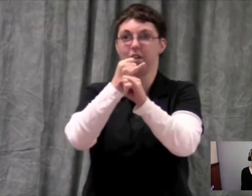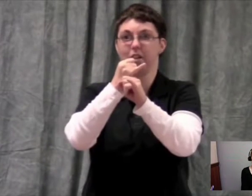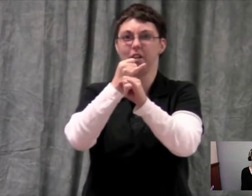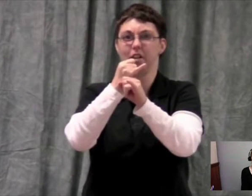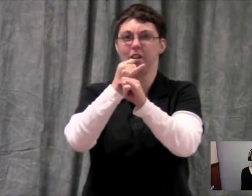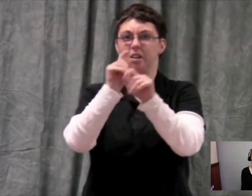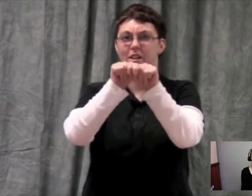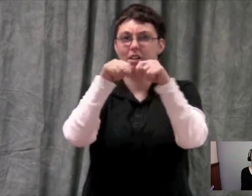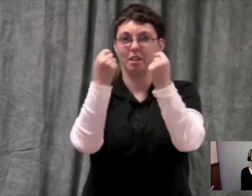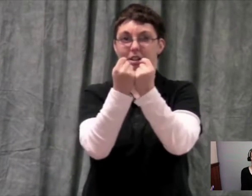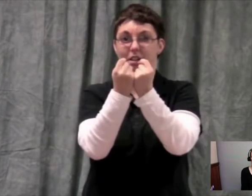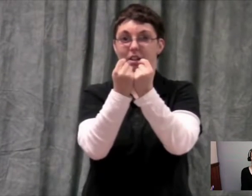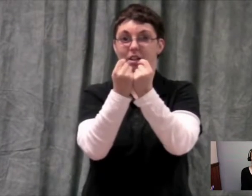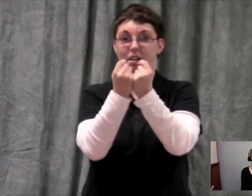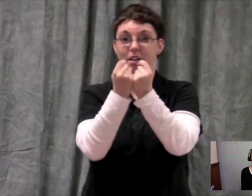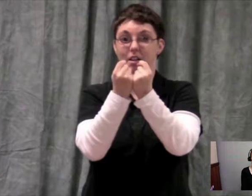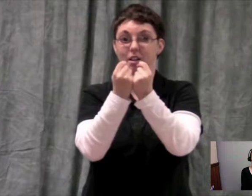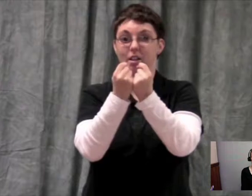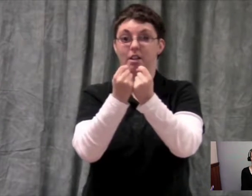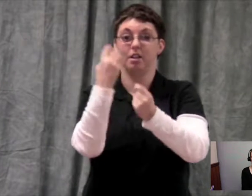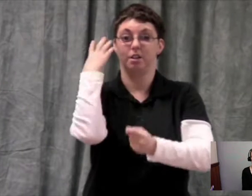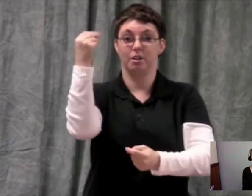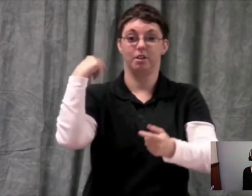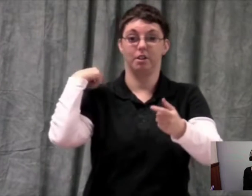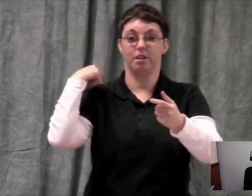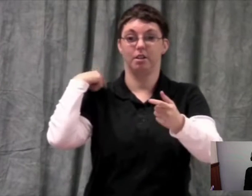team league, and we went to Spain and many other places.